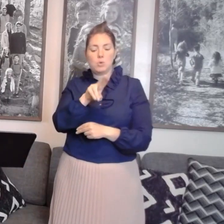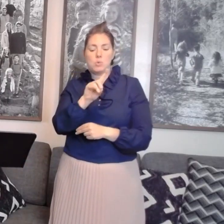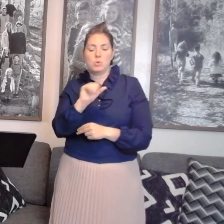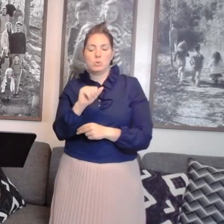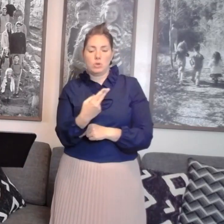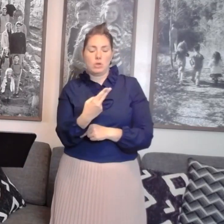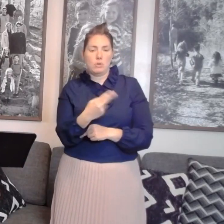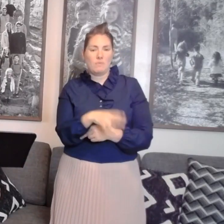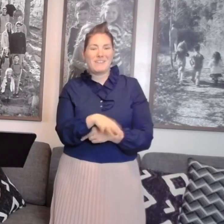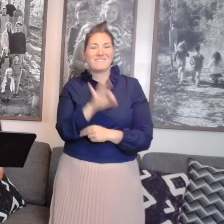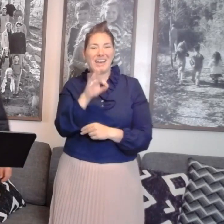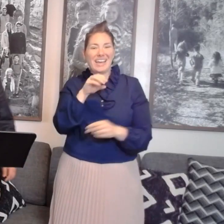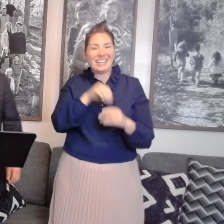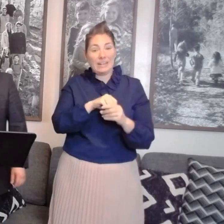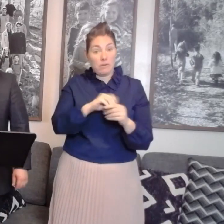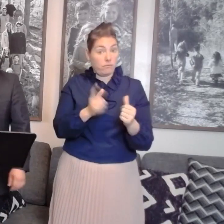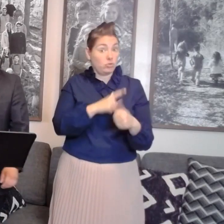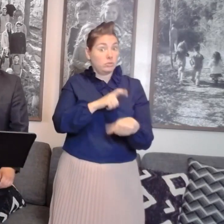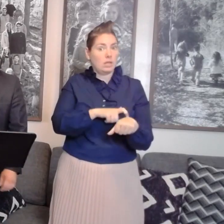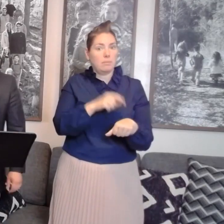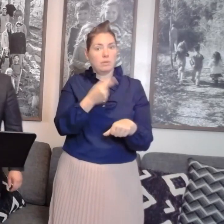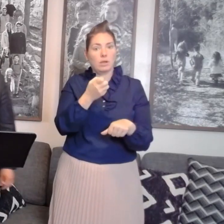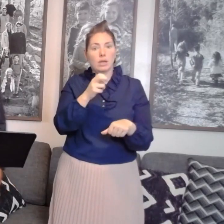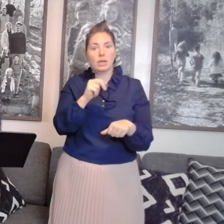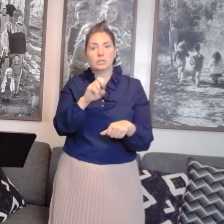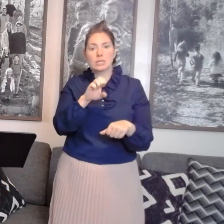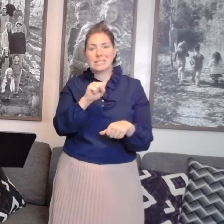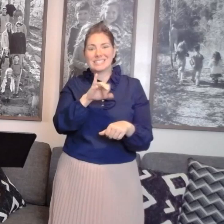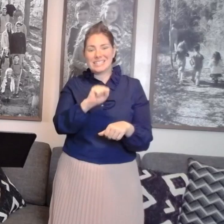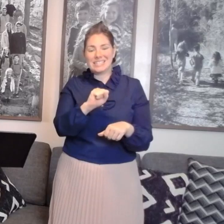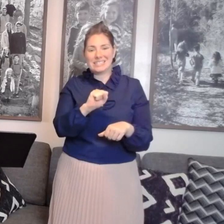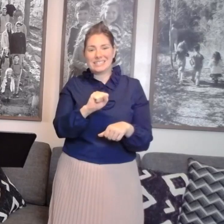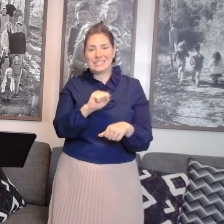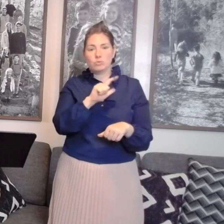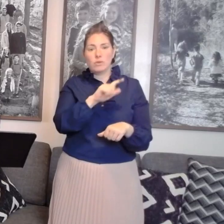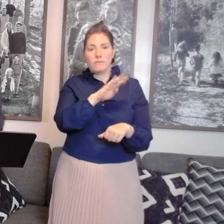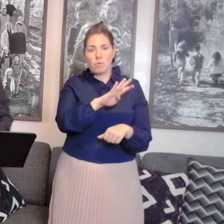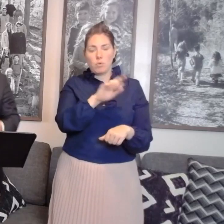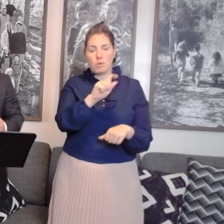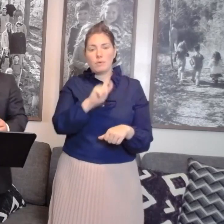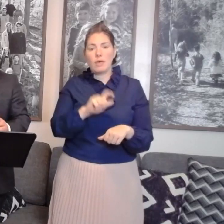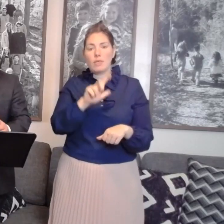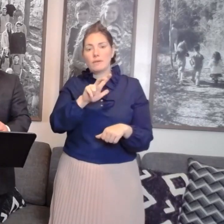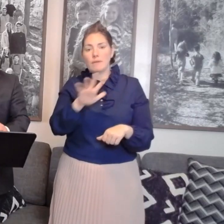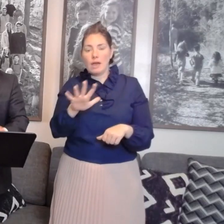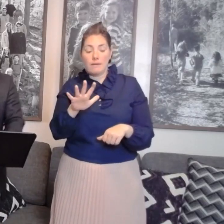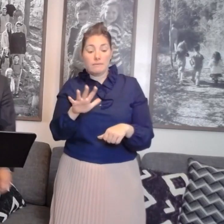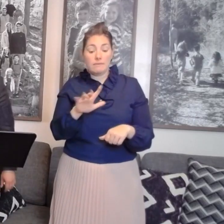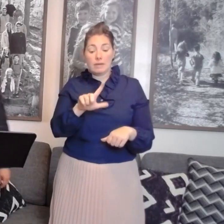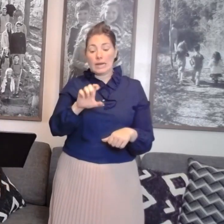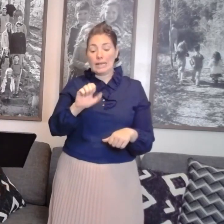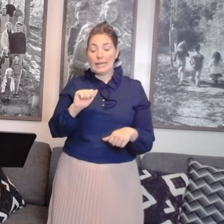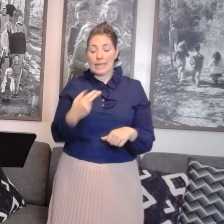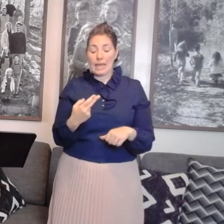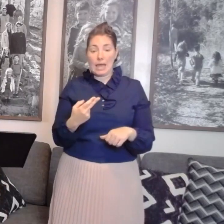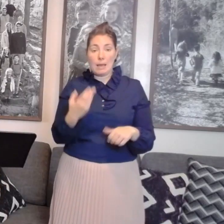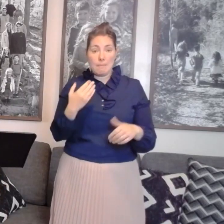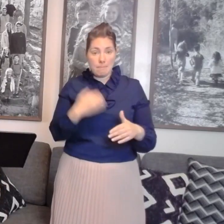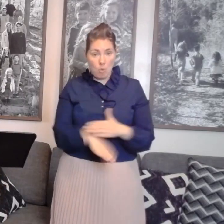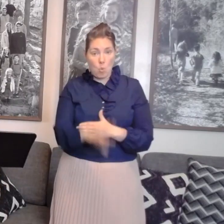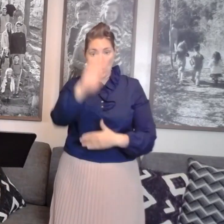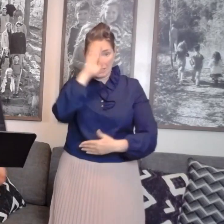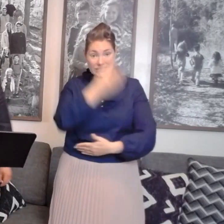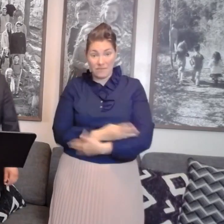first time in Genesis 24 and 35. When Jacob's wife Leah gave birth to her fourth son. And